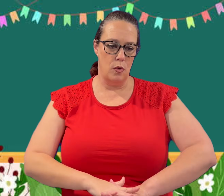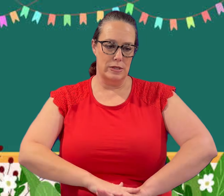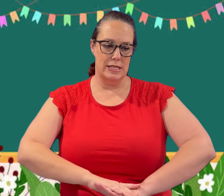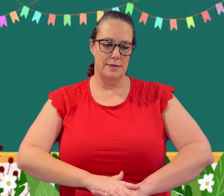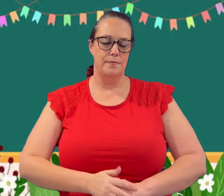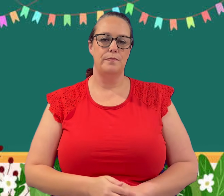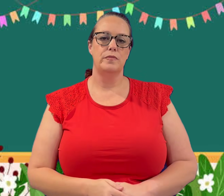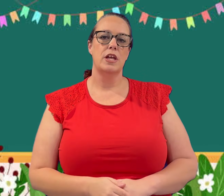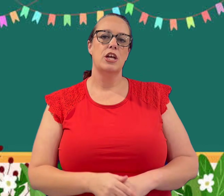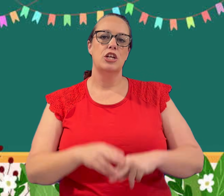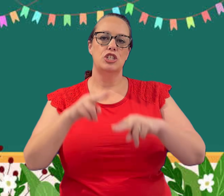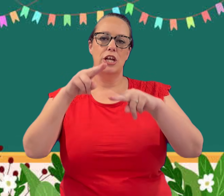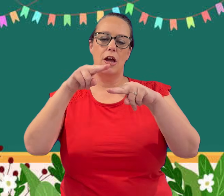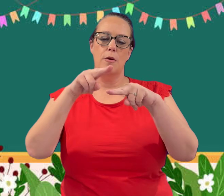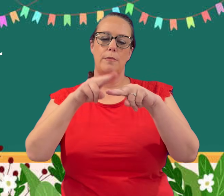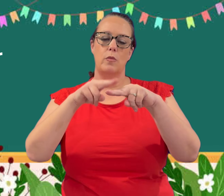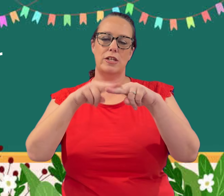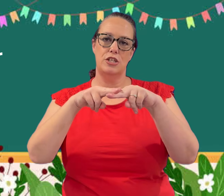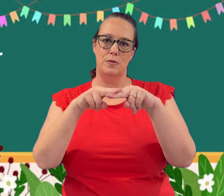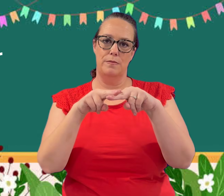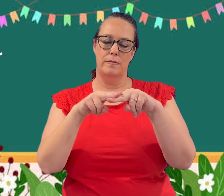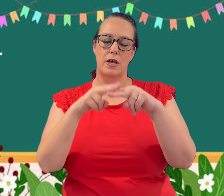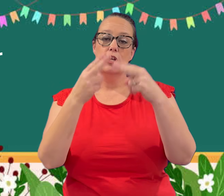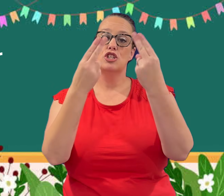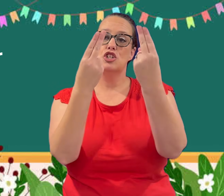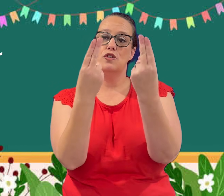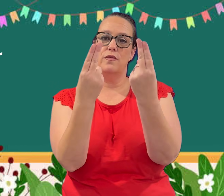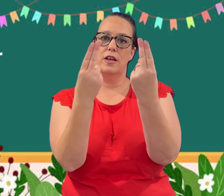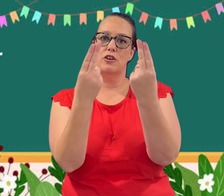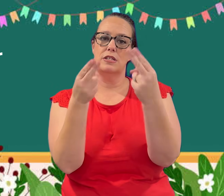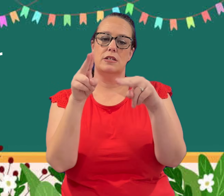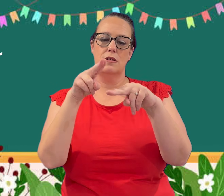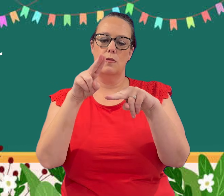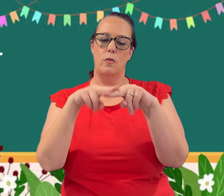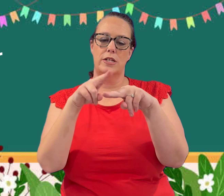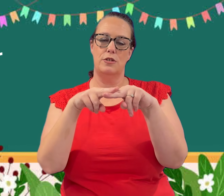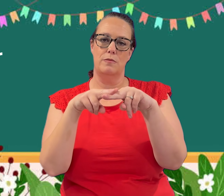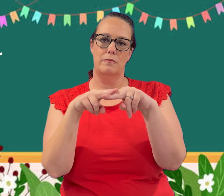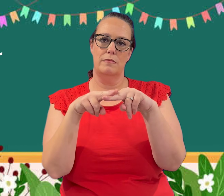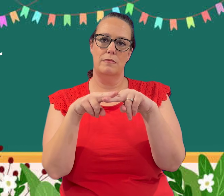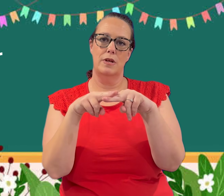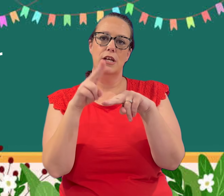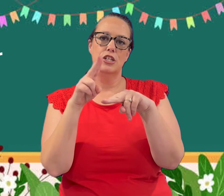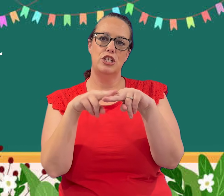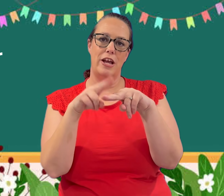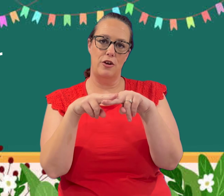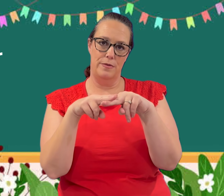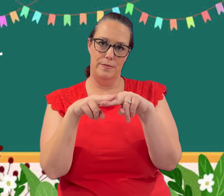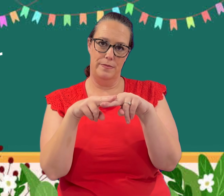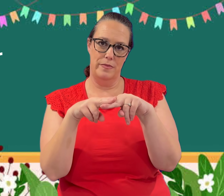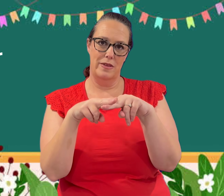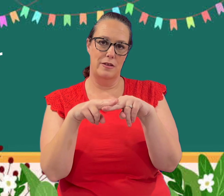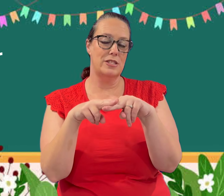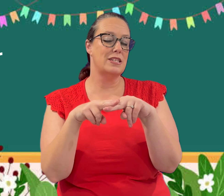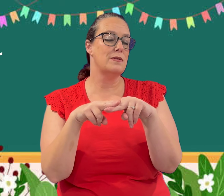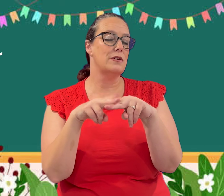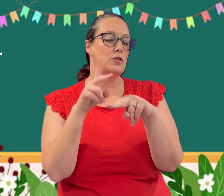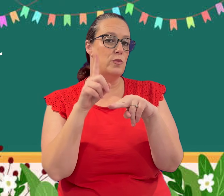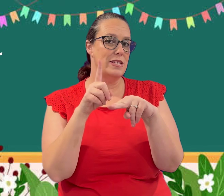nouns. Chair, 1, 2. It's 2 fingers, 1, 2. Chair. There's a reason we're